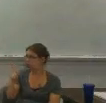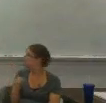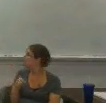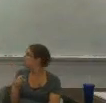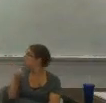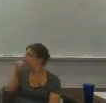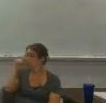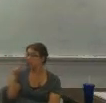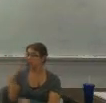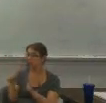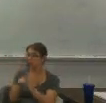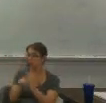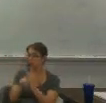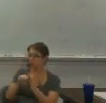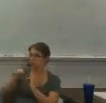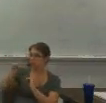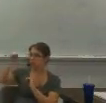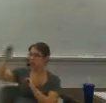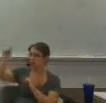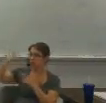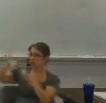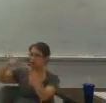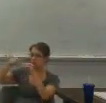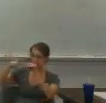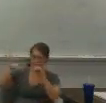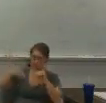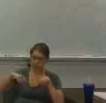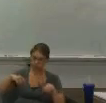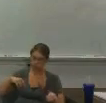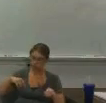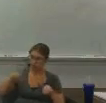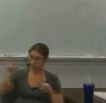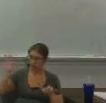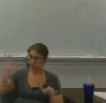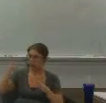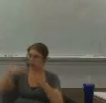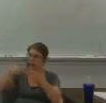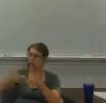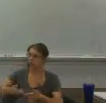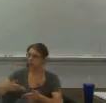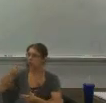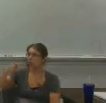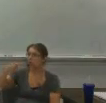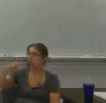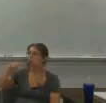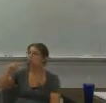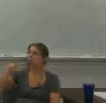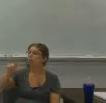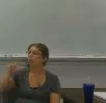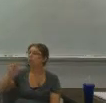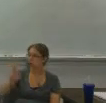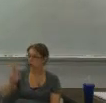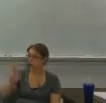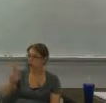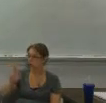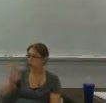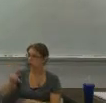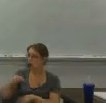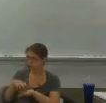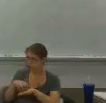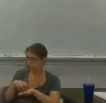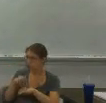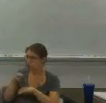Because the negative moves towards one side and the positive moves towards the other side, this is referred to as a polar molecule.